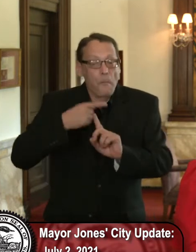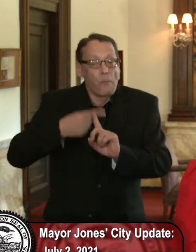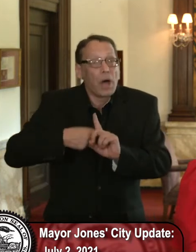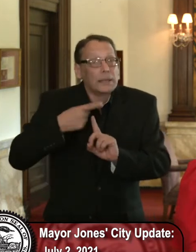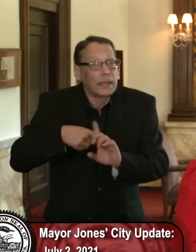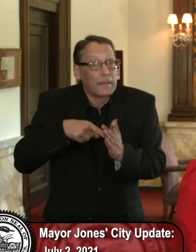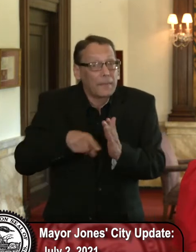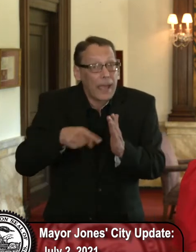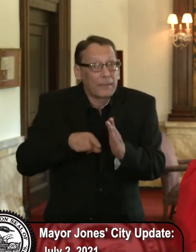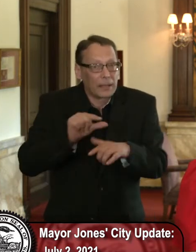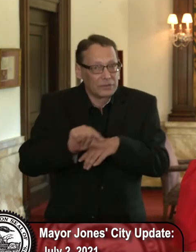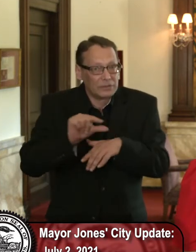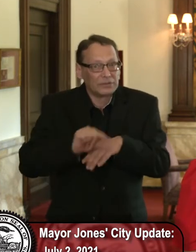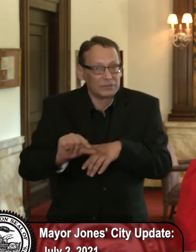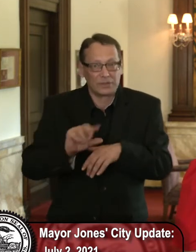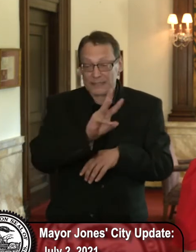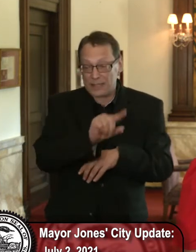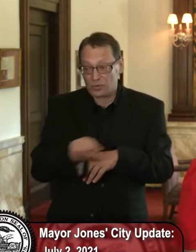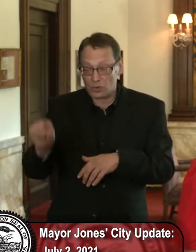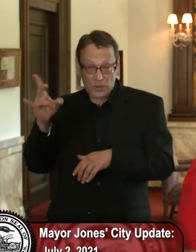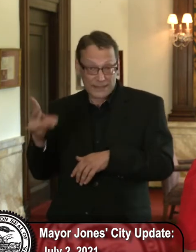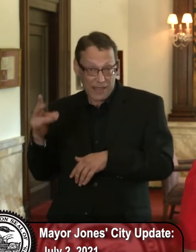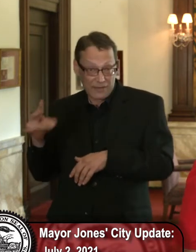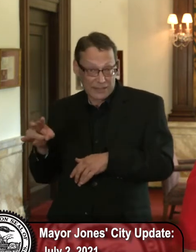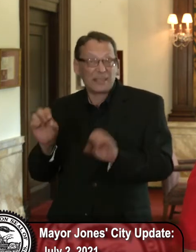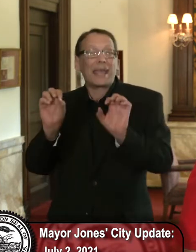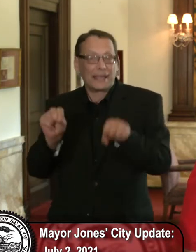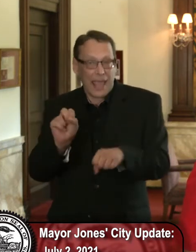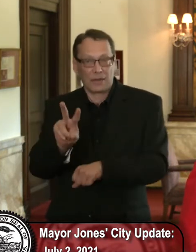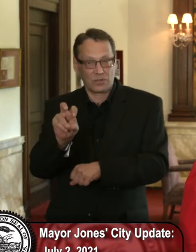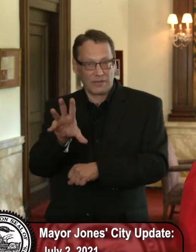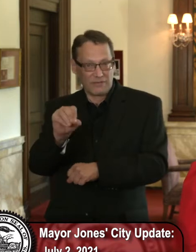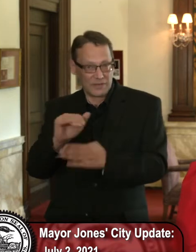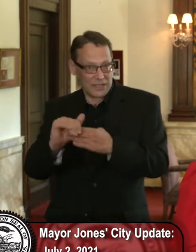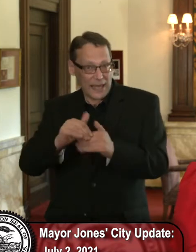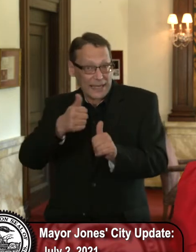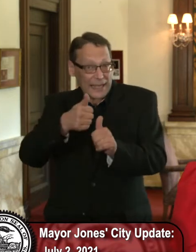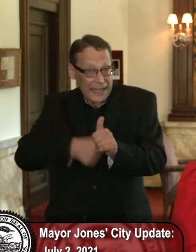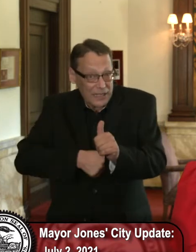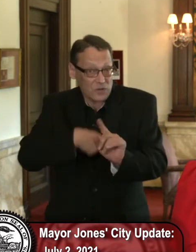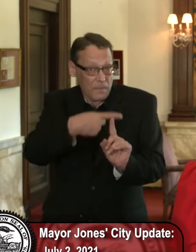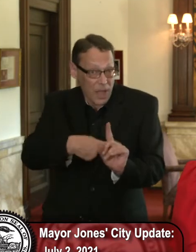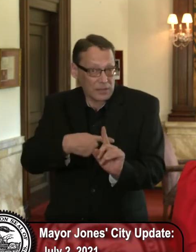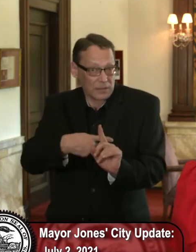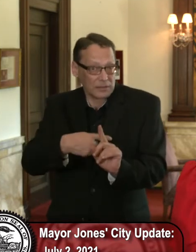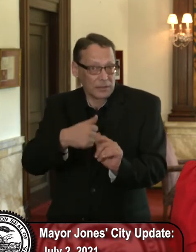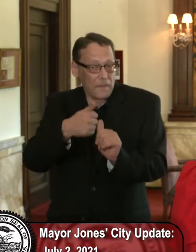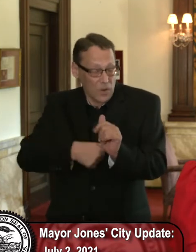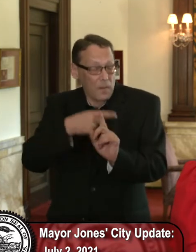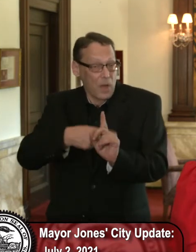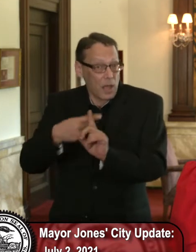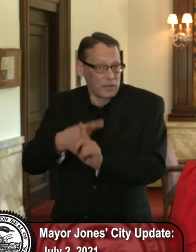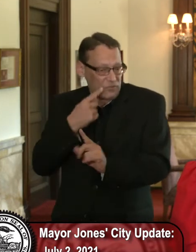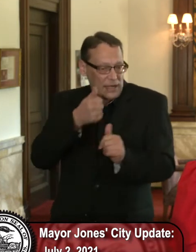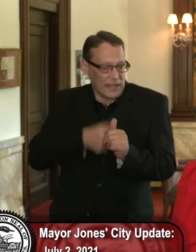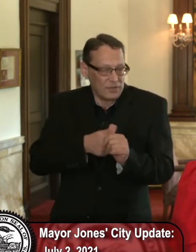For children 6 to 17 years old, families will get $250 each per month, and